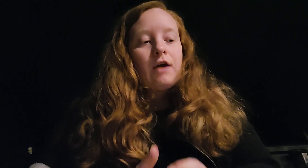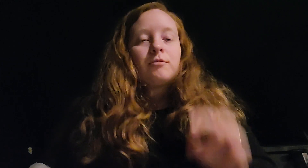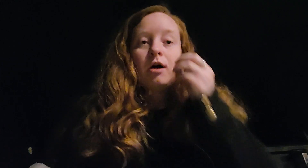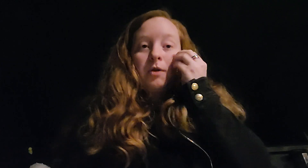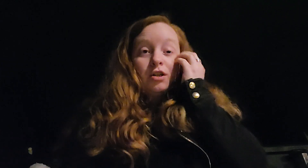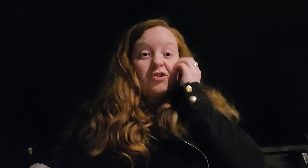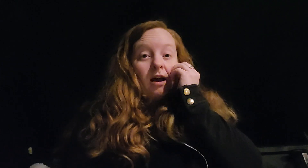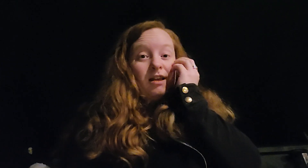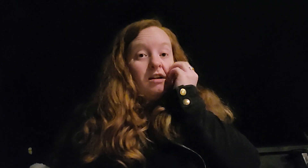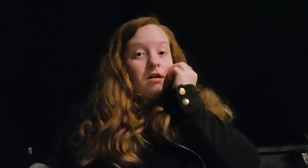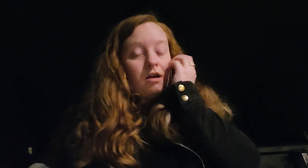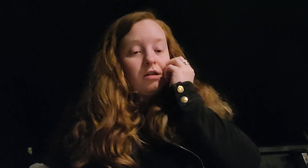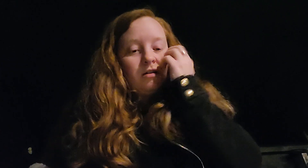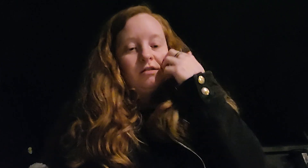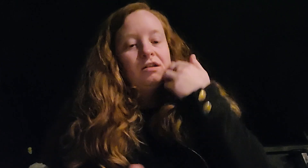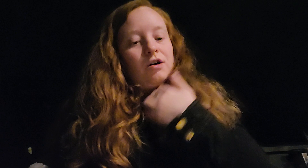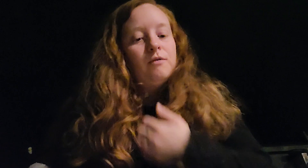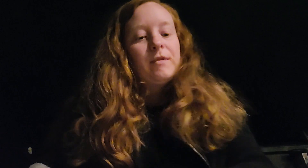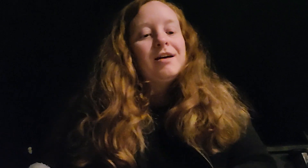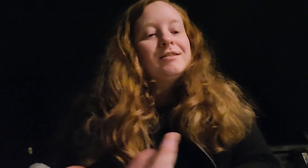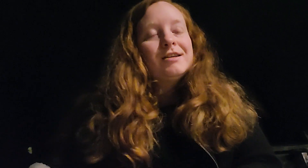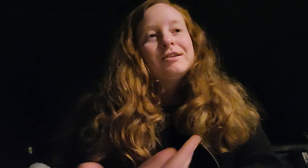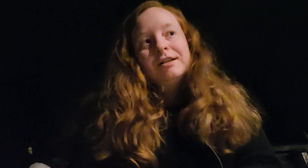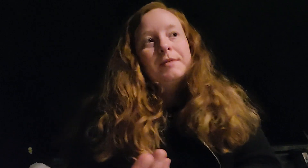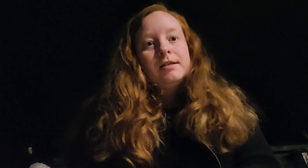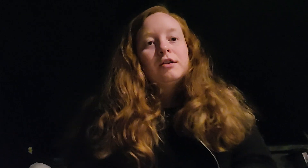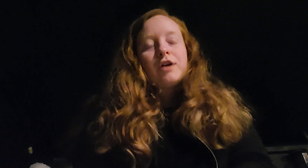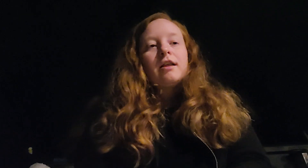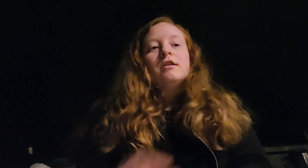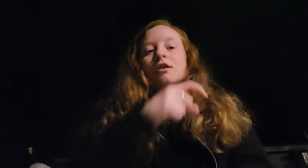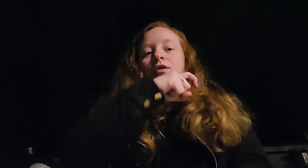Agrabah, we did dry land. So desert is basically dry land. So it's